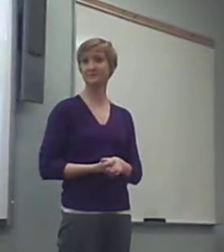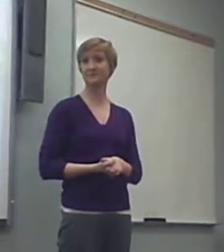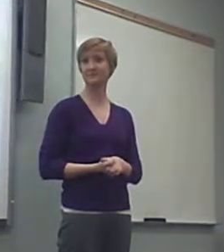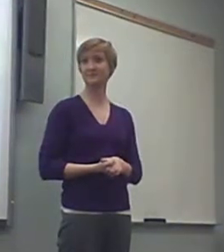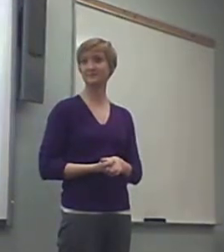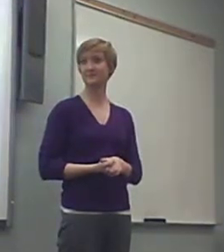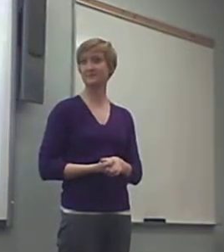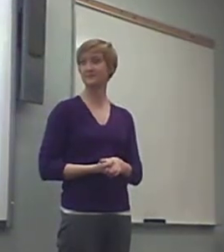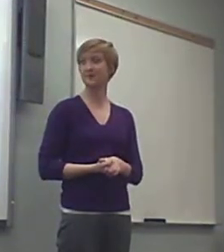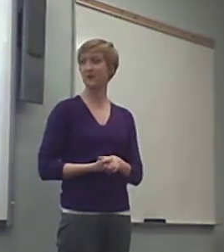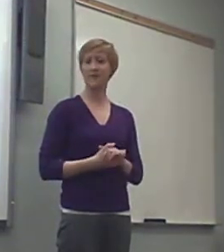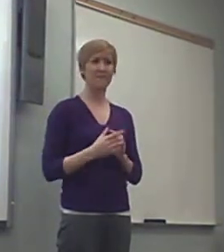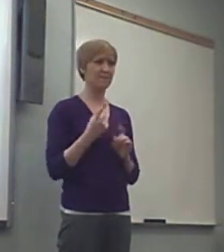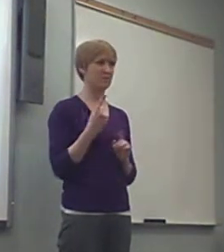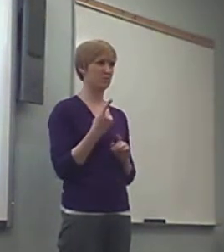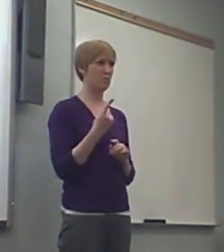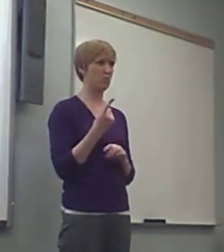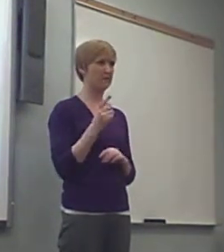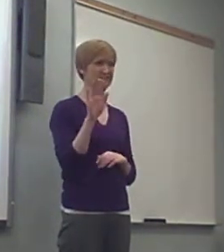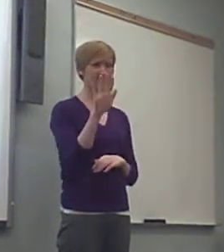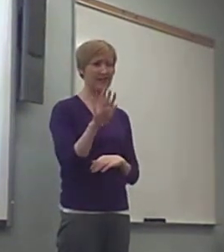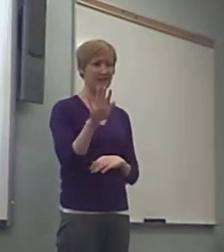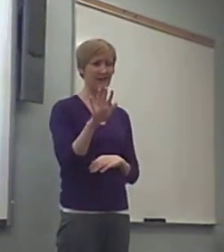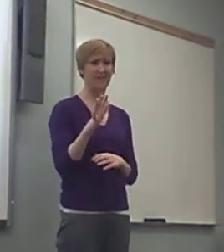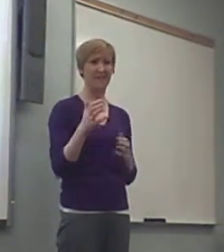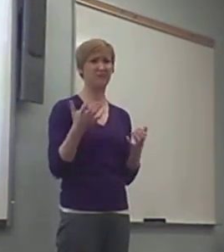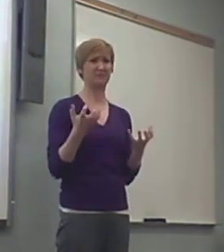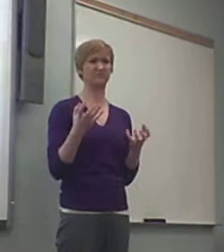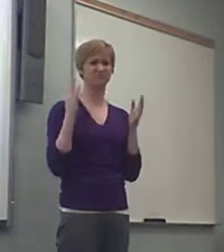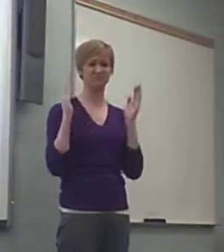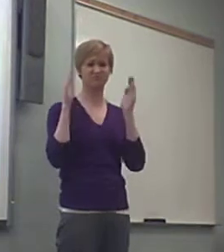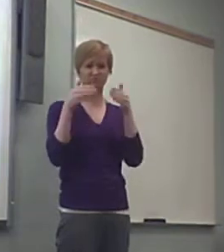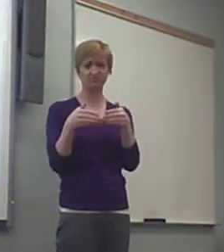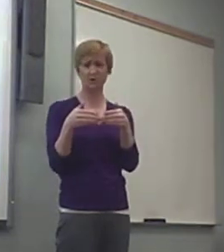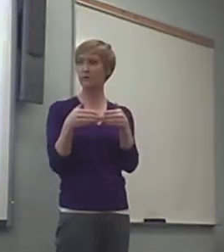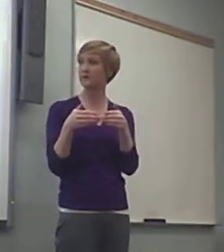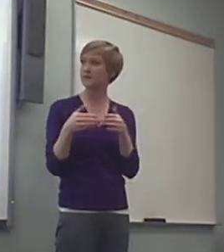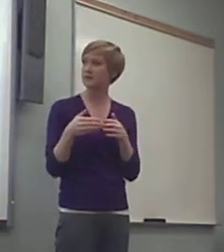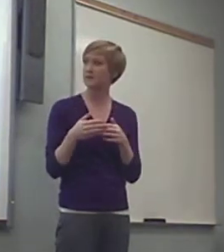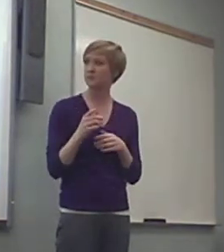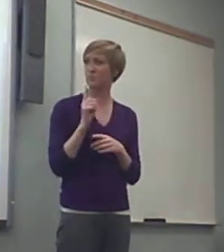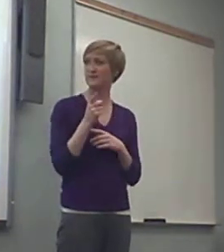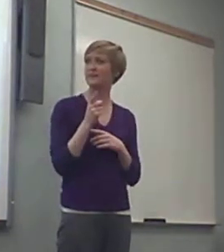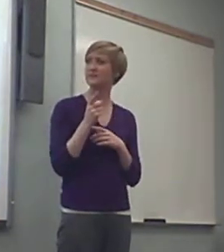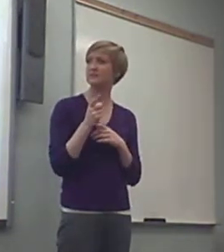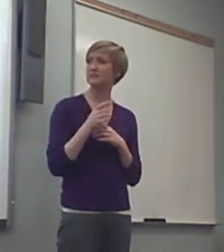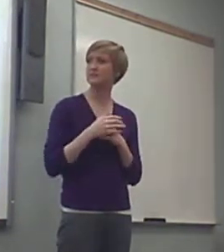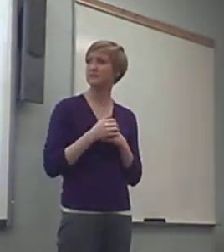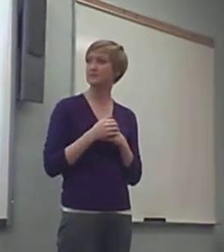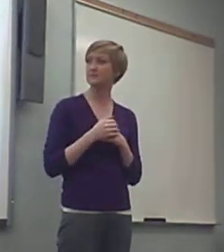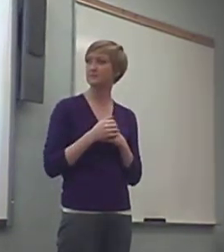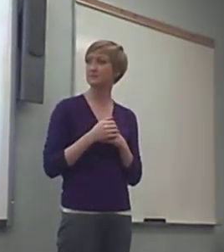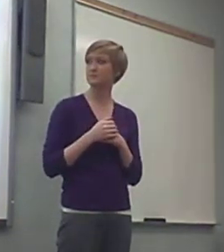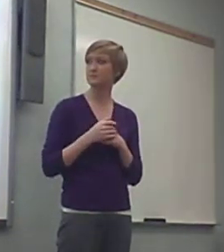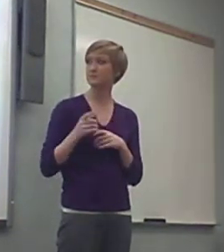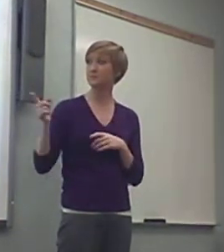focus on, and I just want to give you one moment. Hold on. This is a story